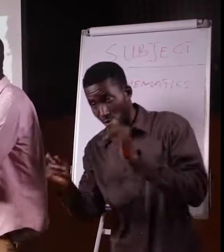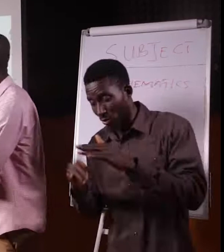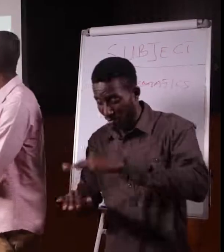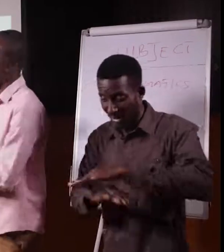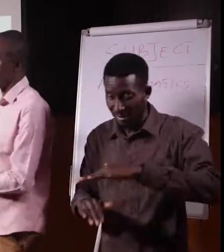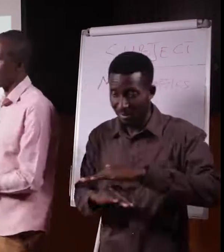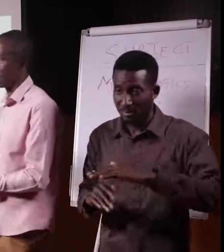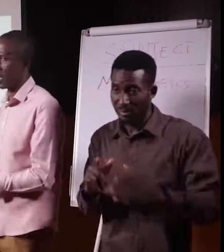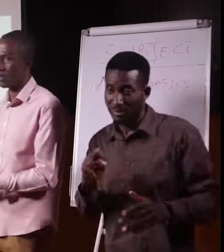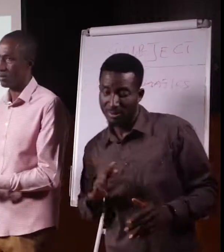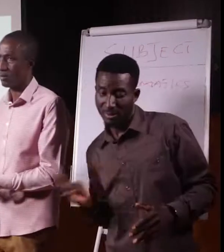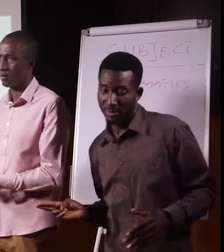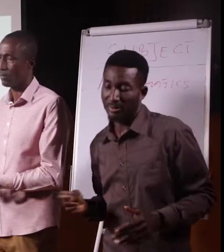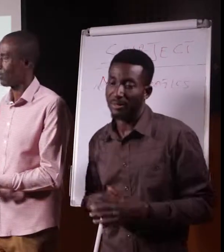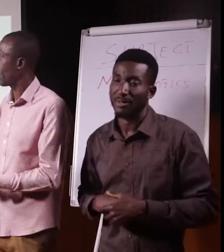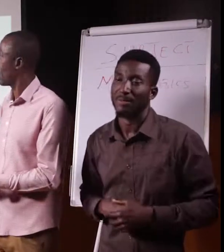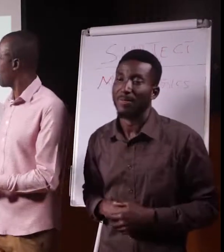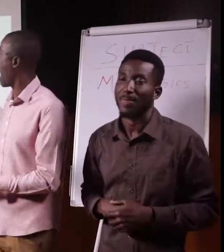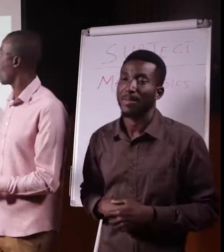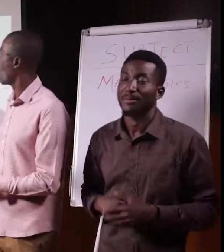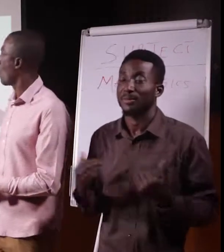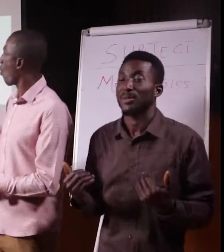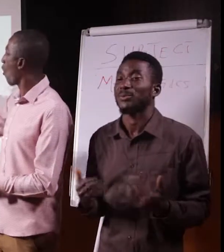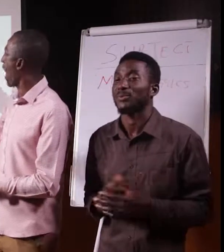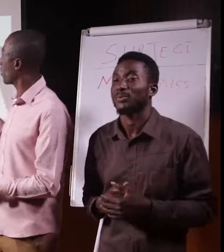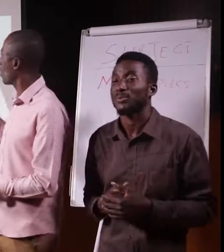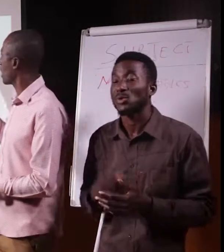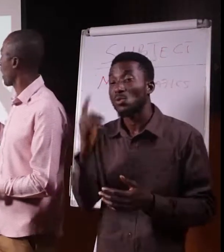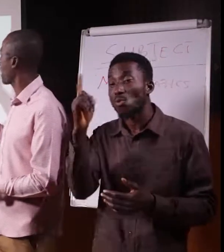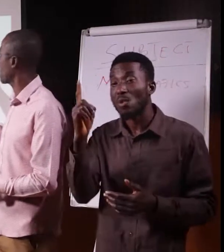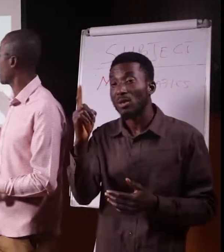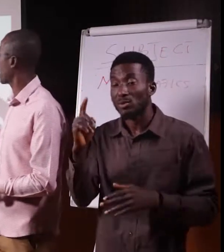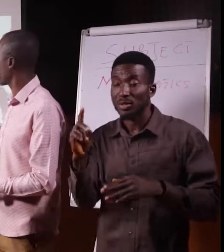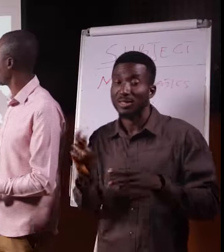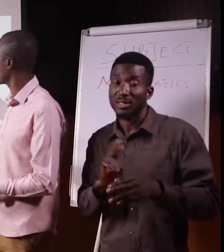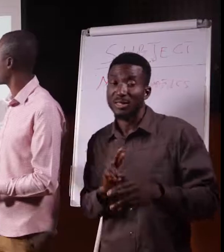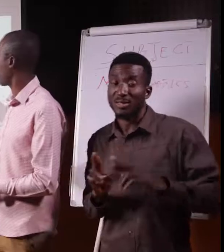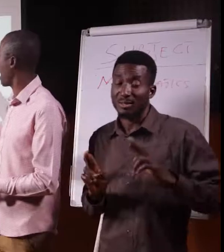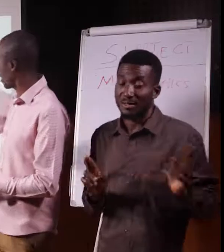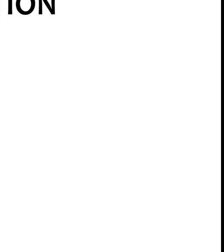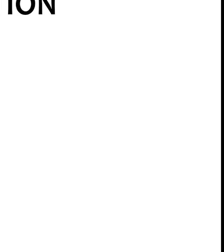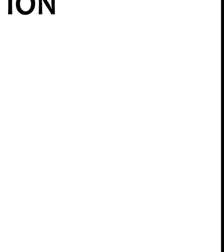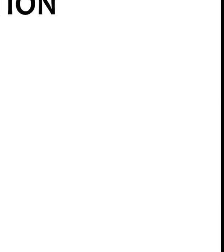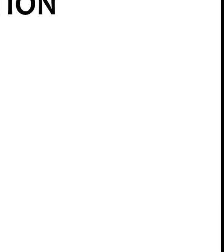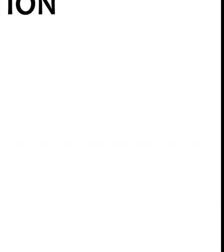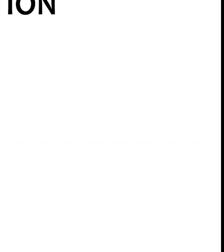base on the right-hand side. Now, 1 on the right-hand side can be written as